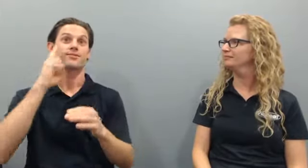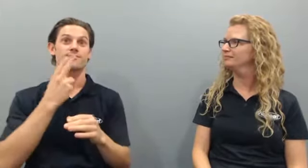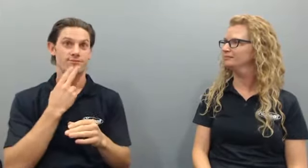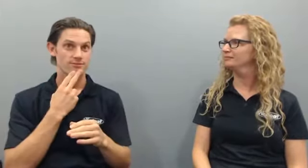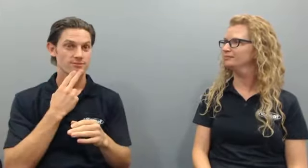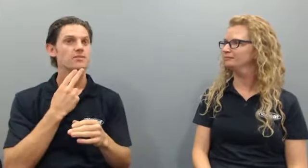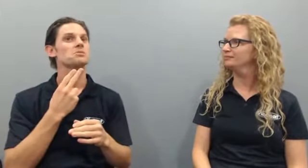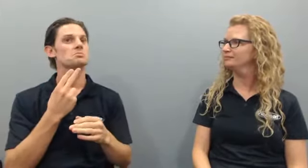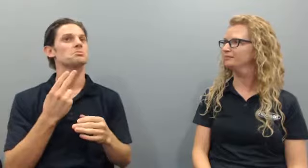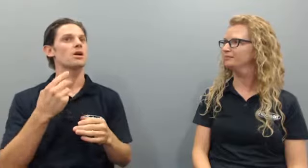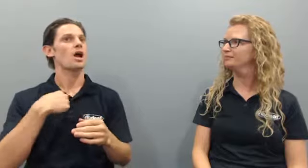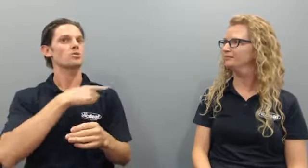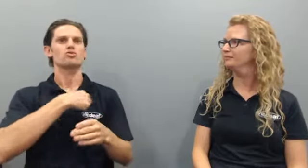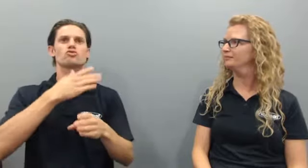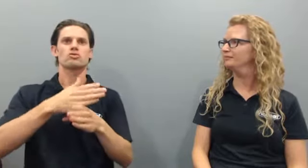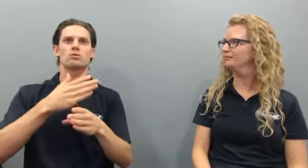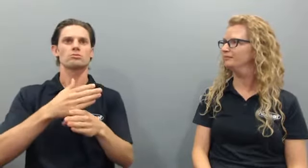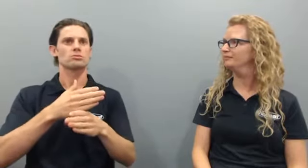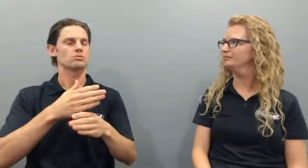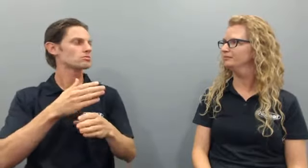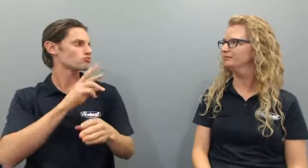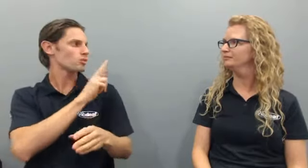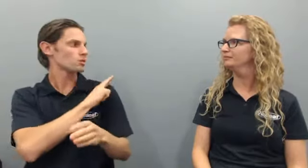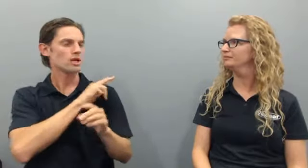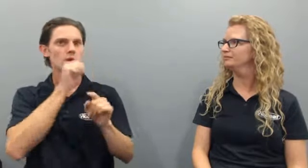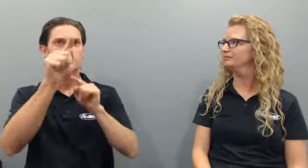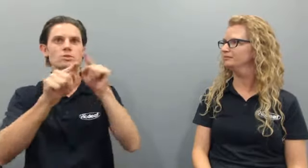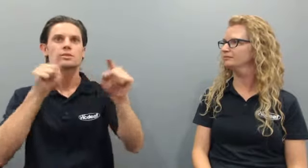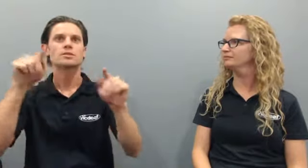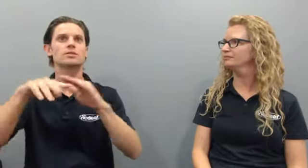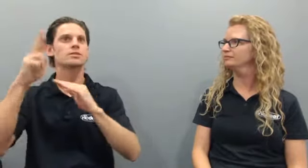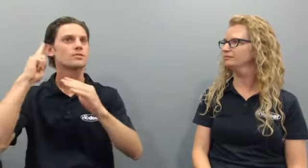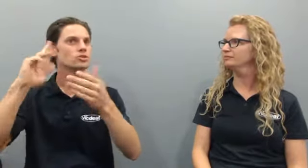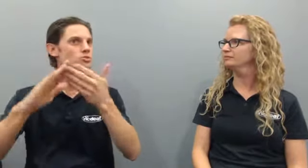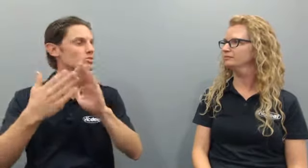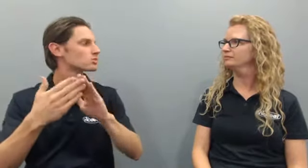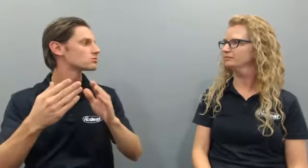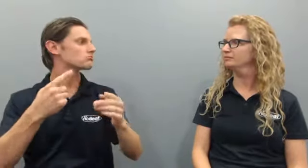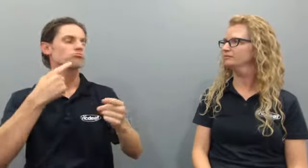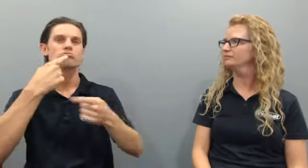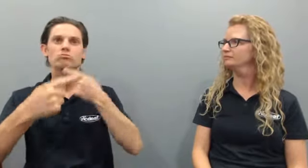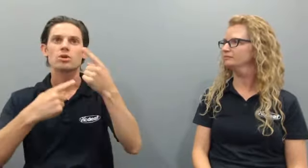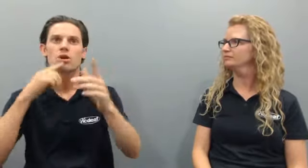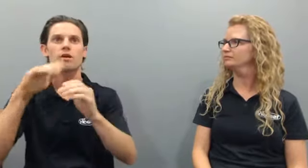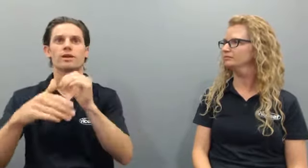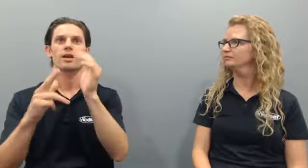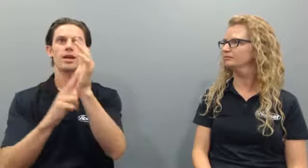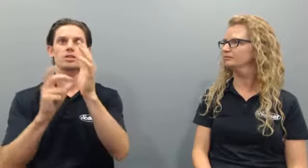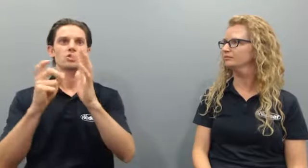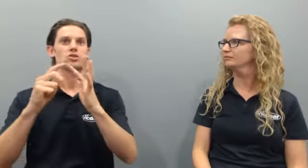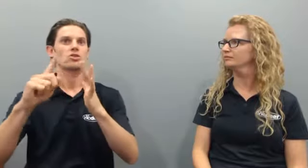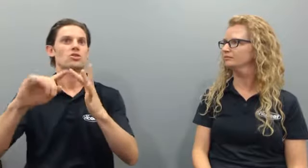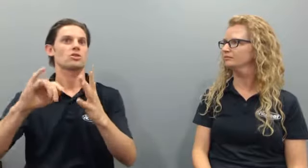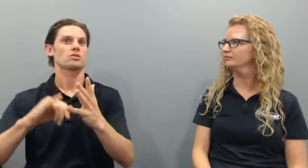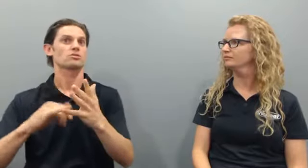year. We work here at Big Deaf, and our roles here are responsible to going out into the deaf community and sharing information sessions